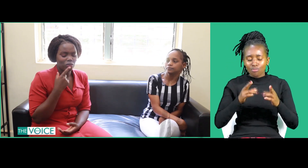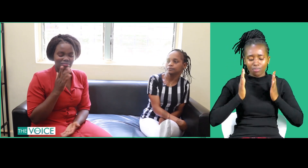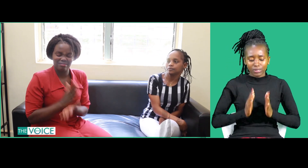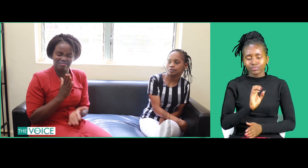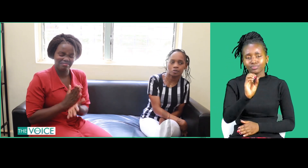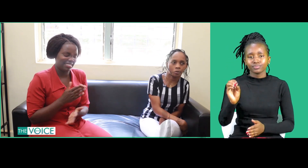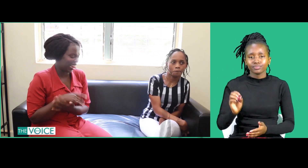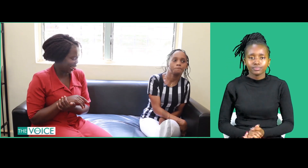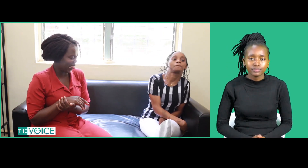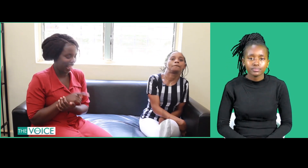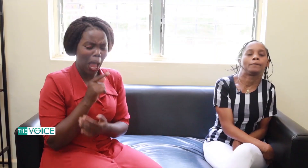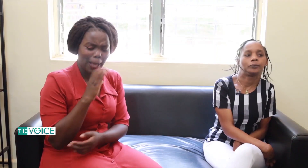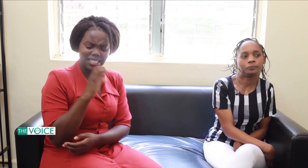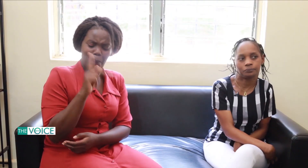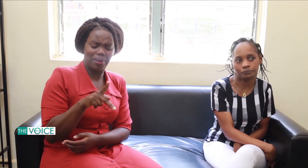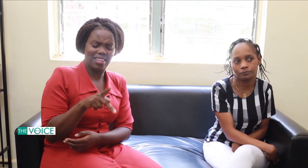People always say,